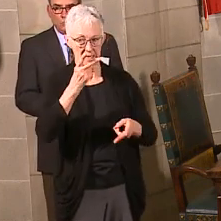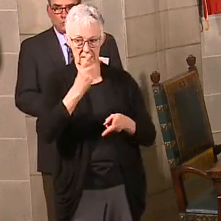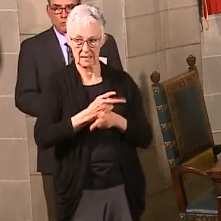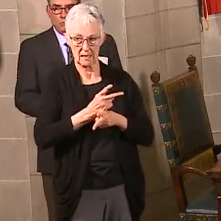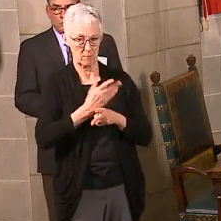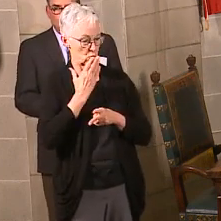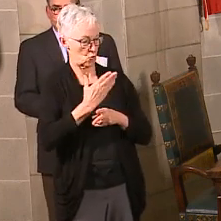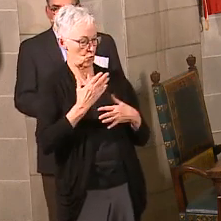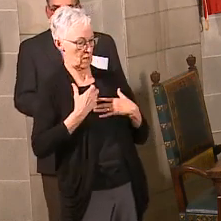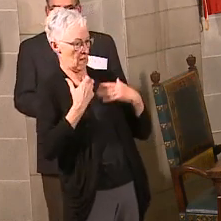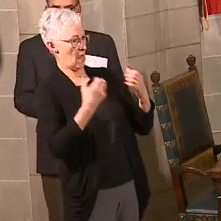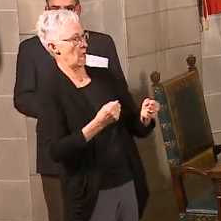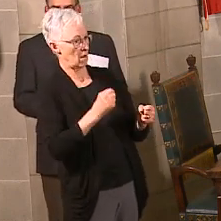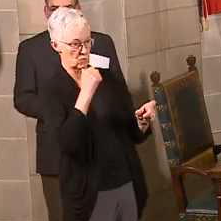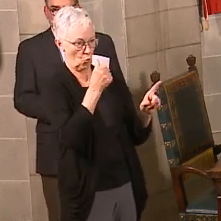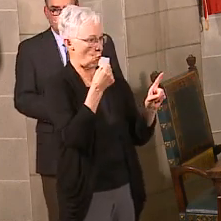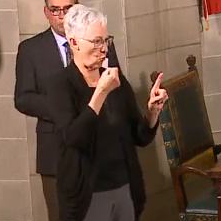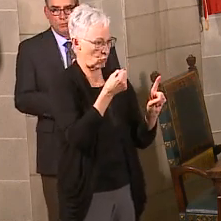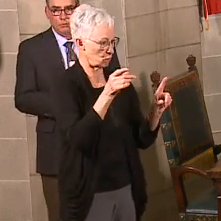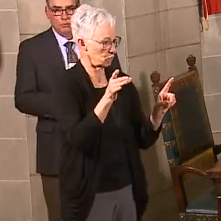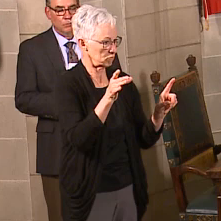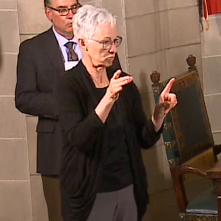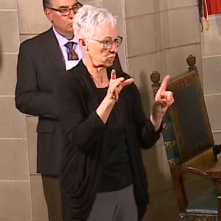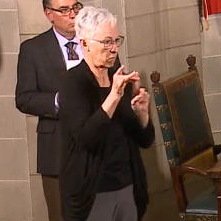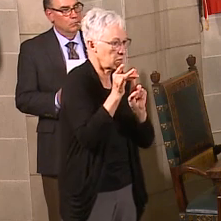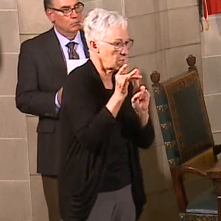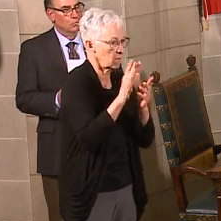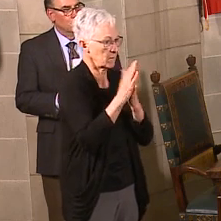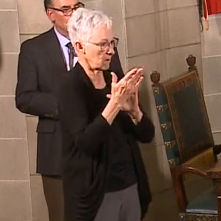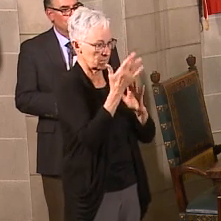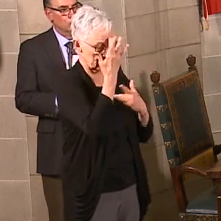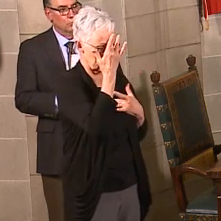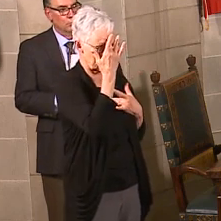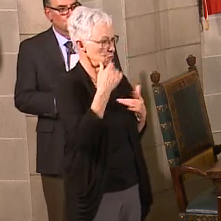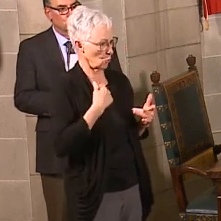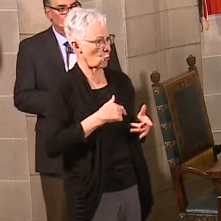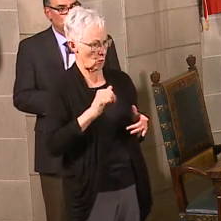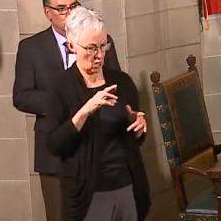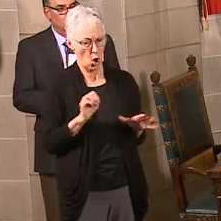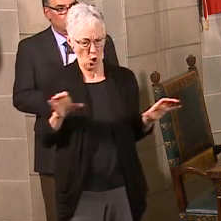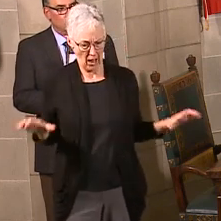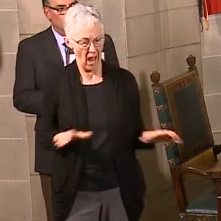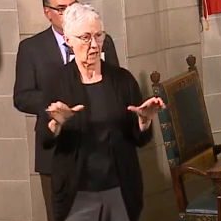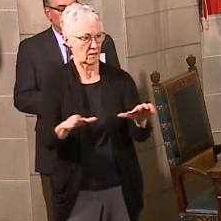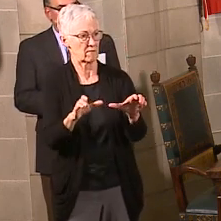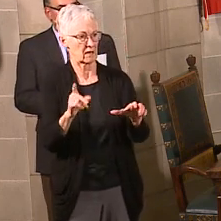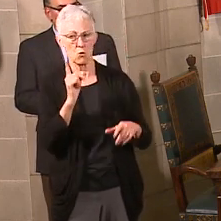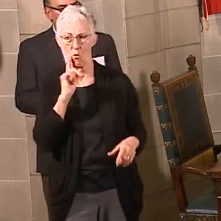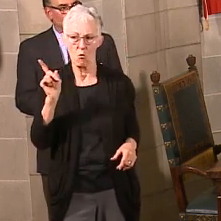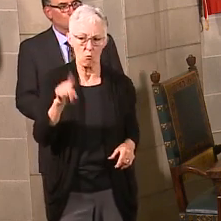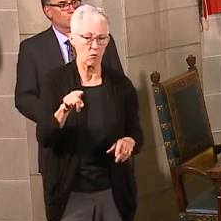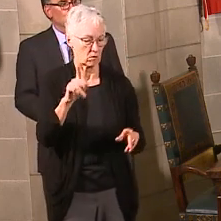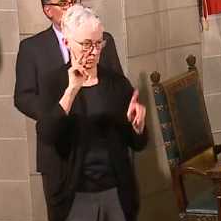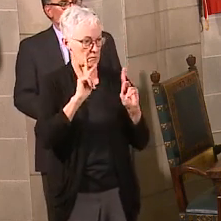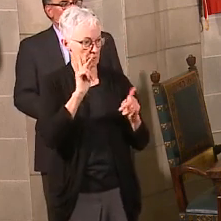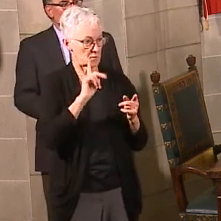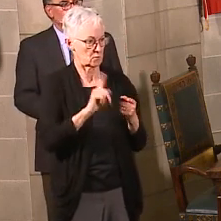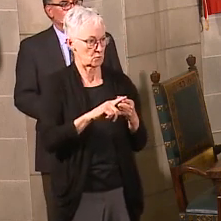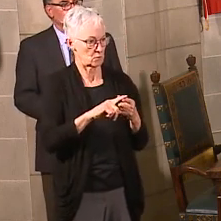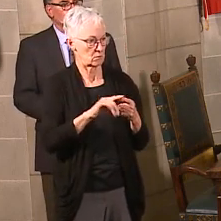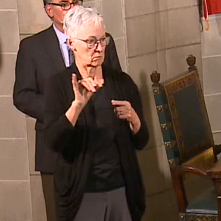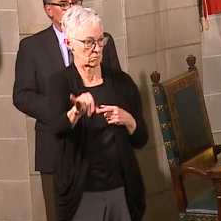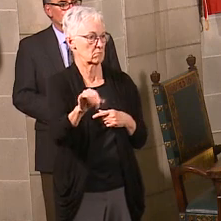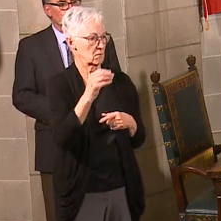rules. First one, stay home. So we are actively communicating to people they should be staying home. So you're talking about a